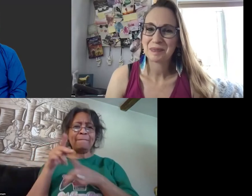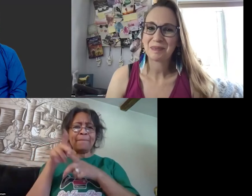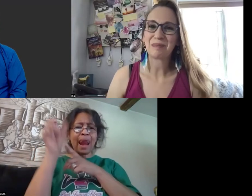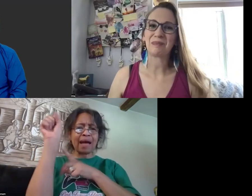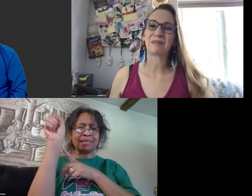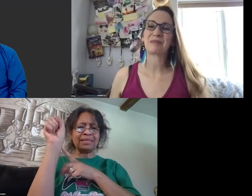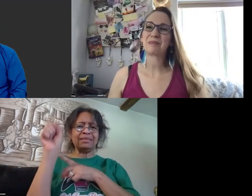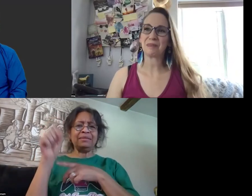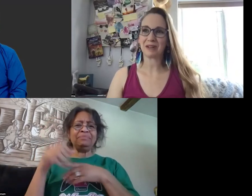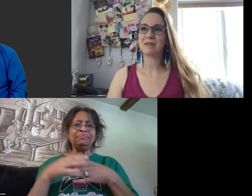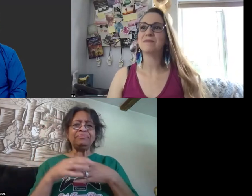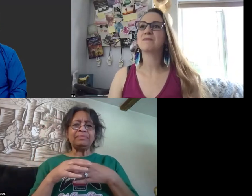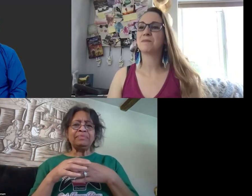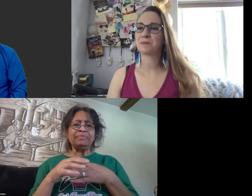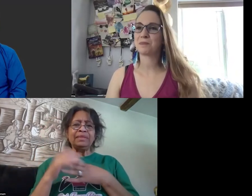about